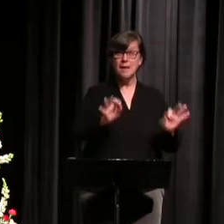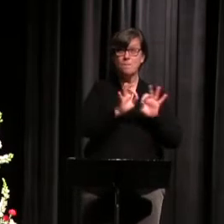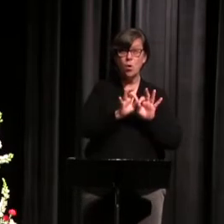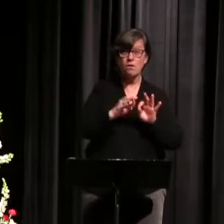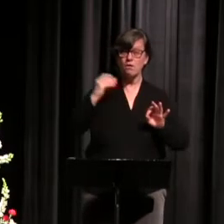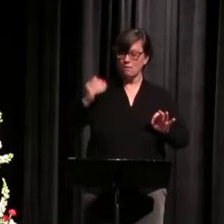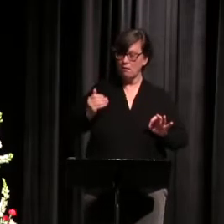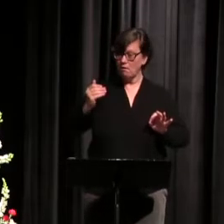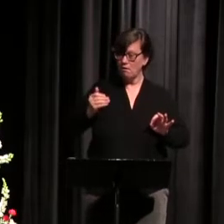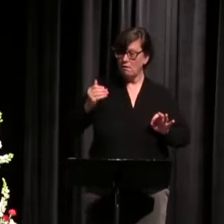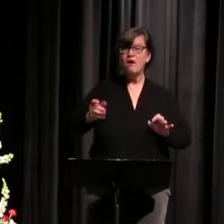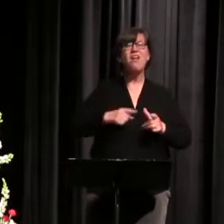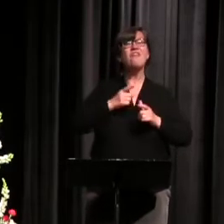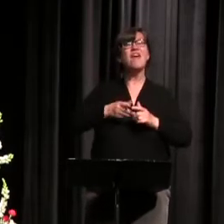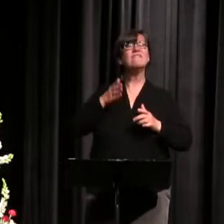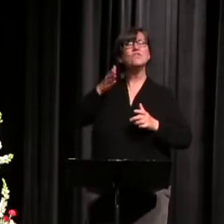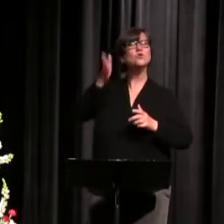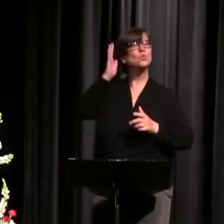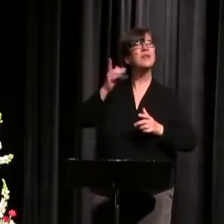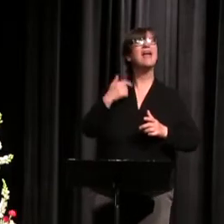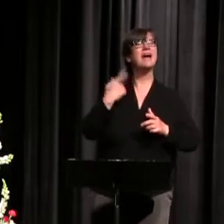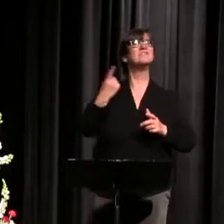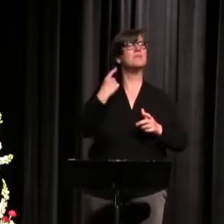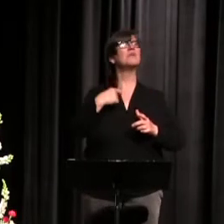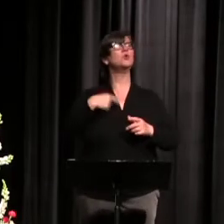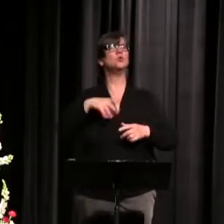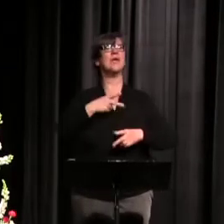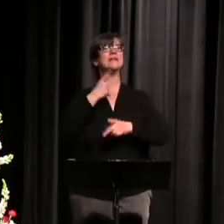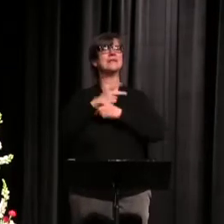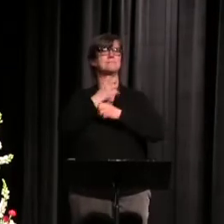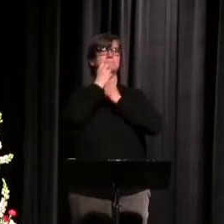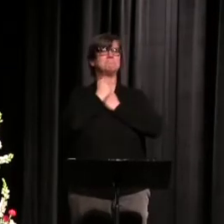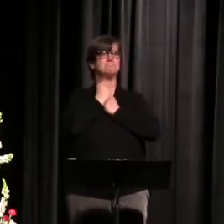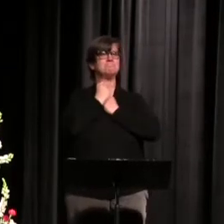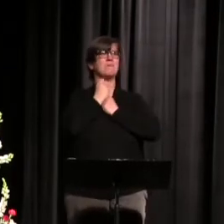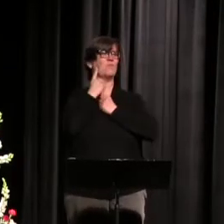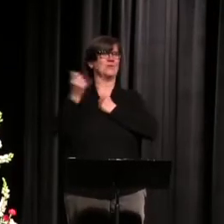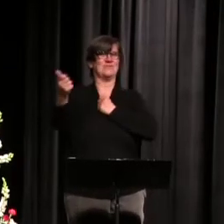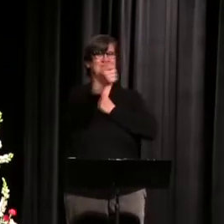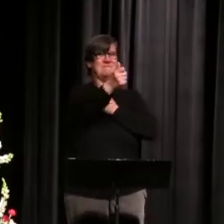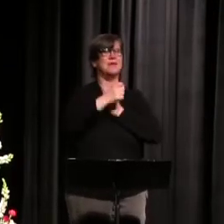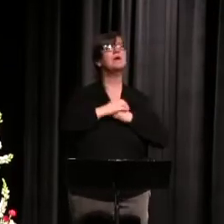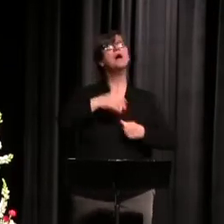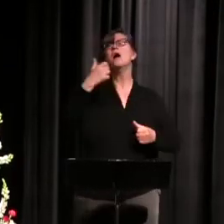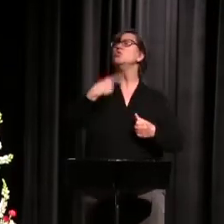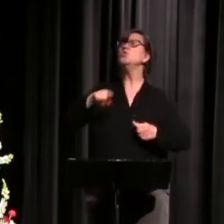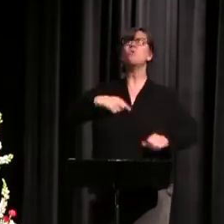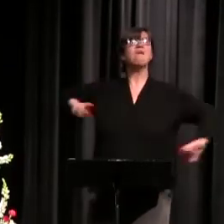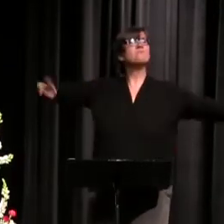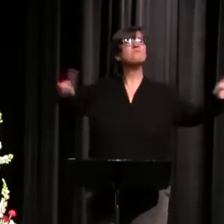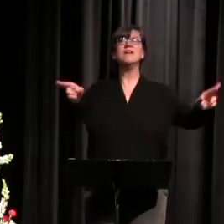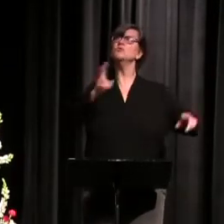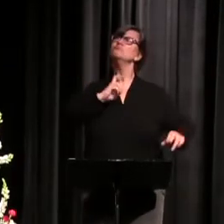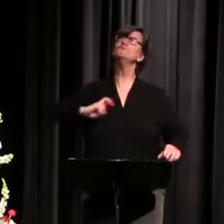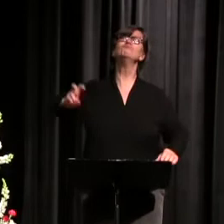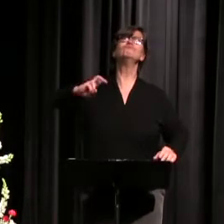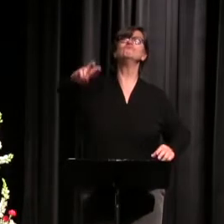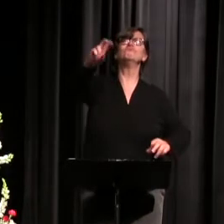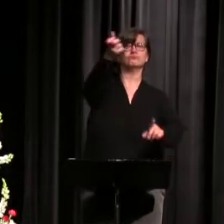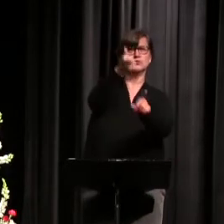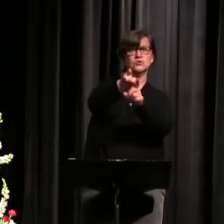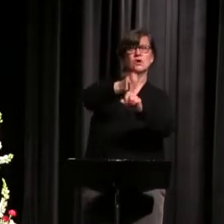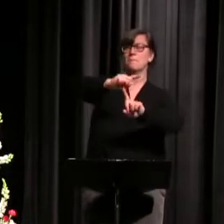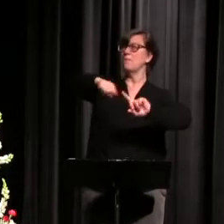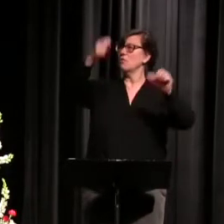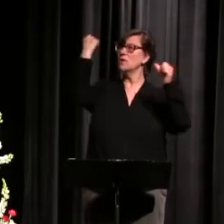to. You all are about to embark on your own journeys, but just remember, no matter where life takes you, you